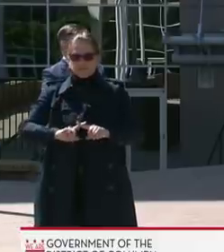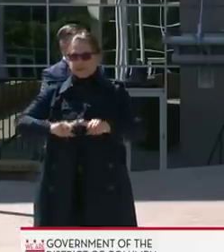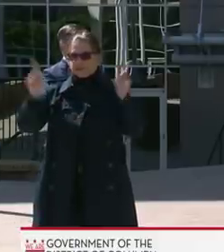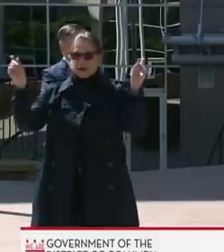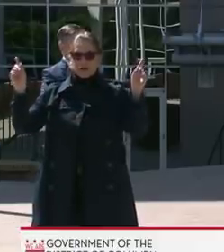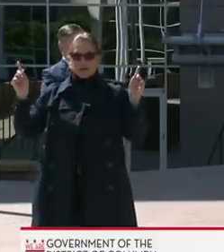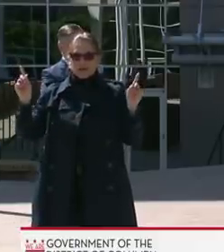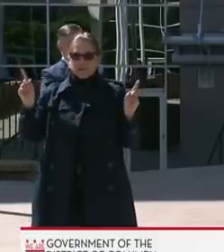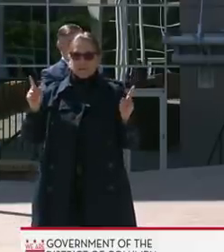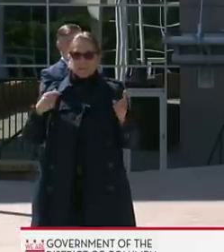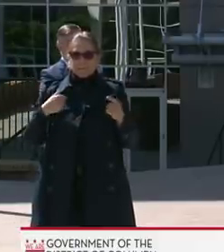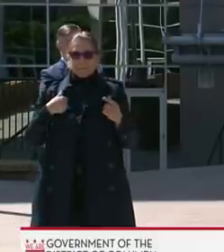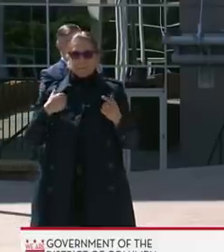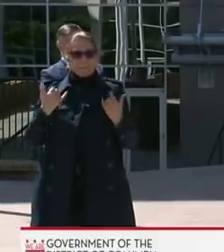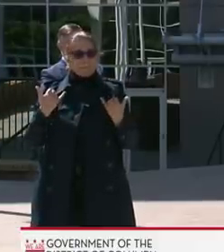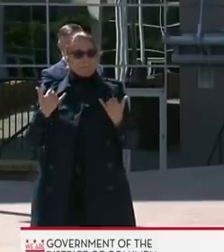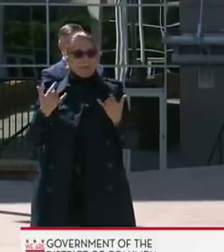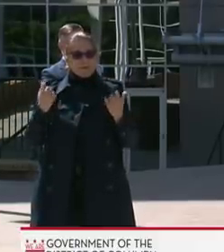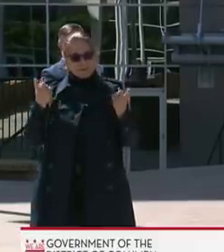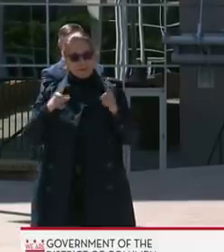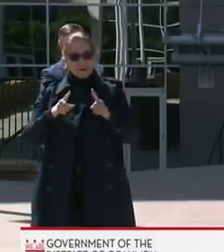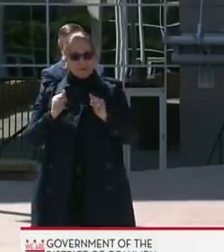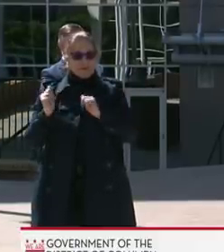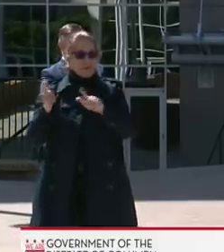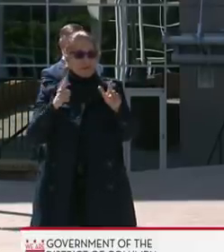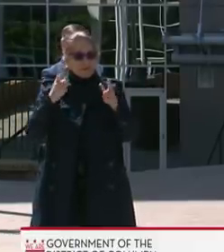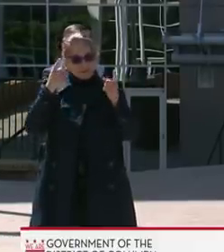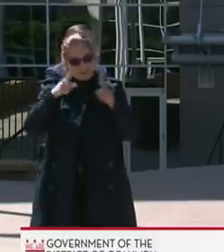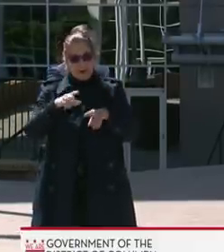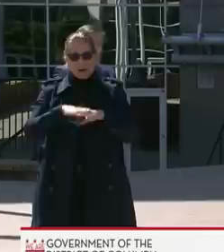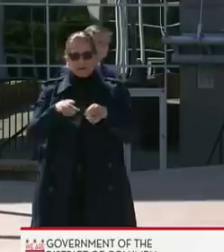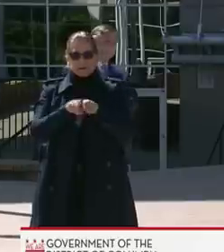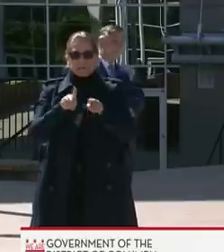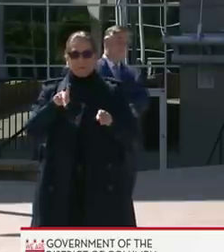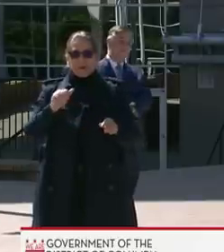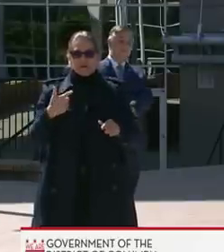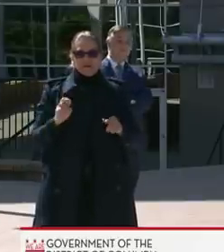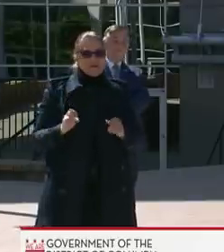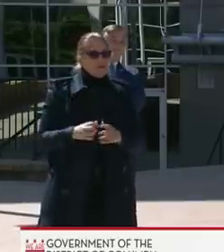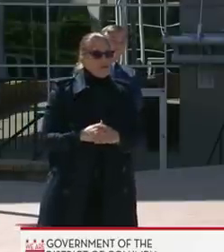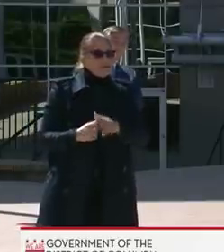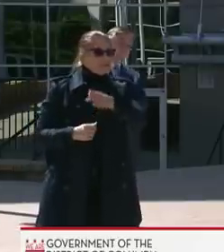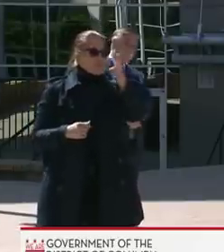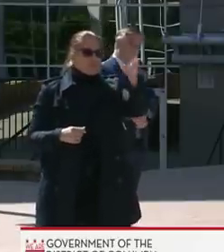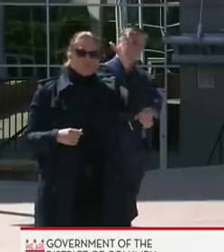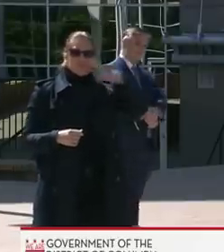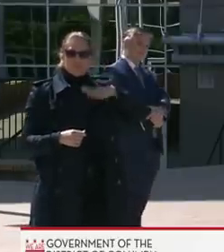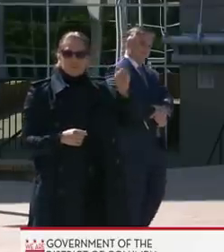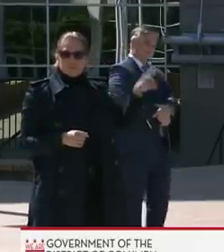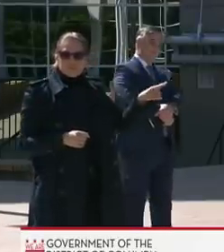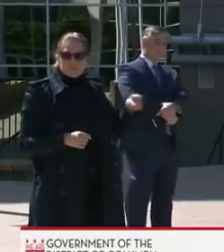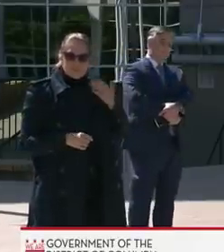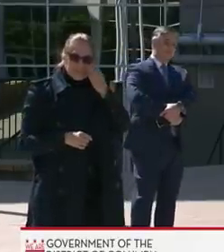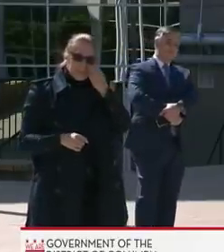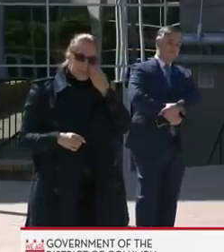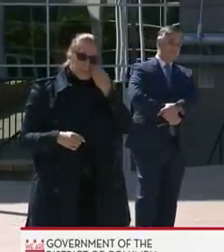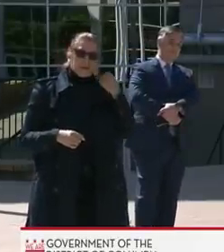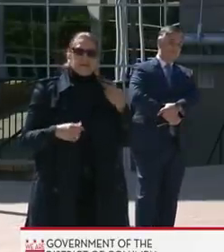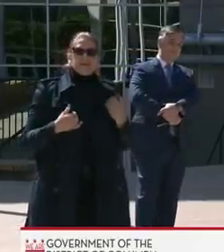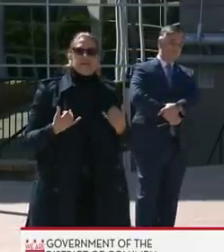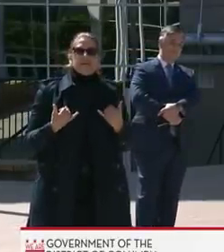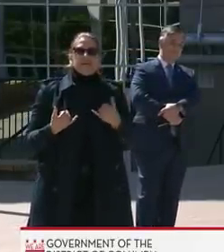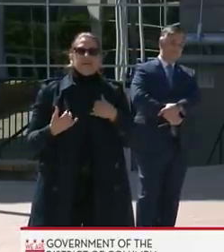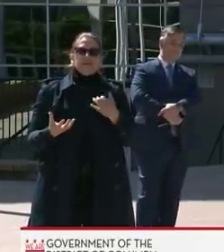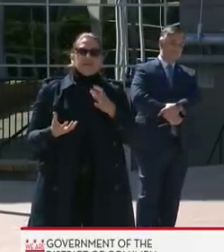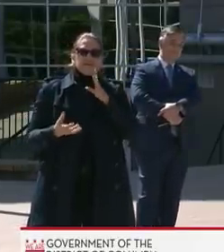what the bill reflects. Yes. Could you speak generally about the bill, about just the kind of relief you want to offer to residents and why it's so important